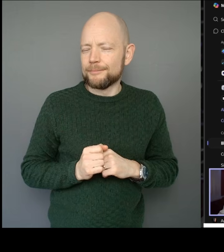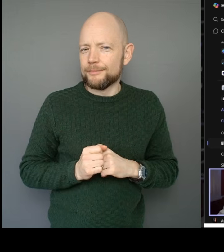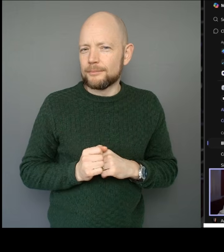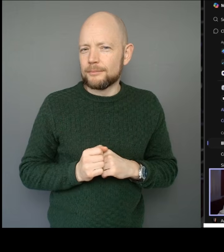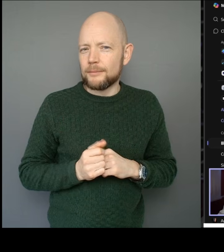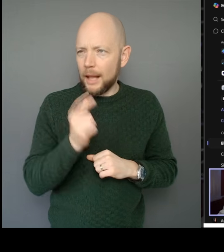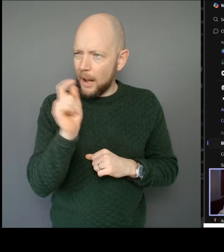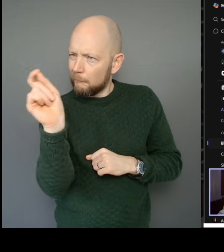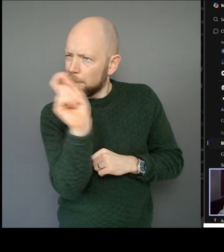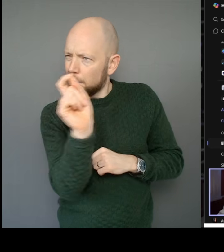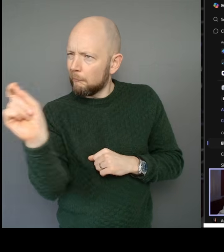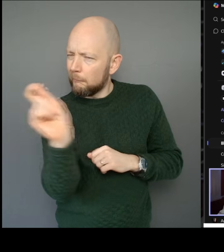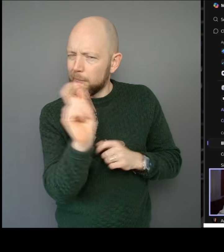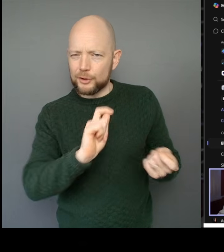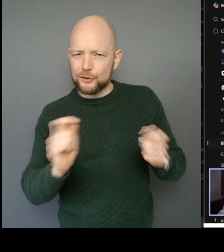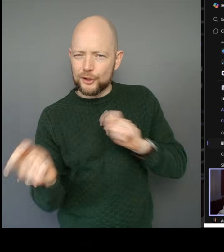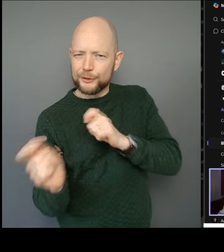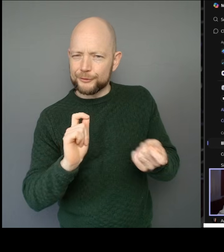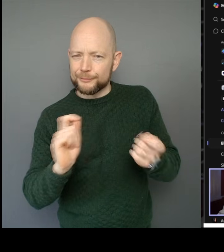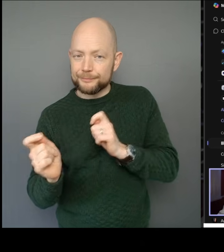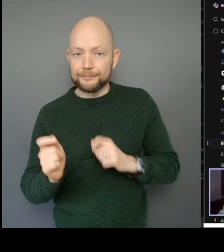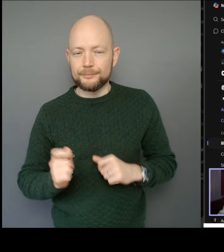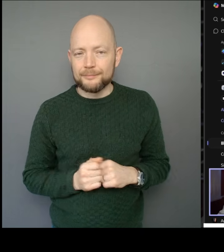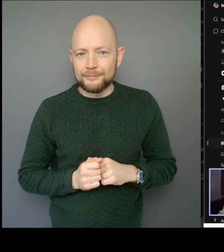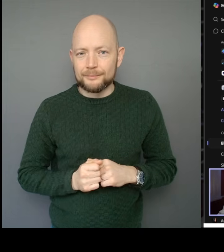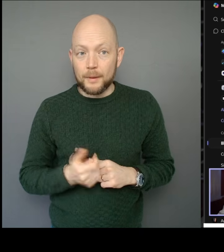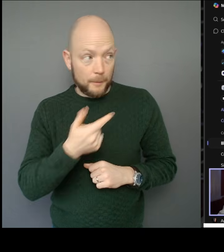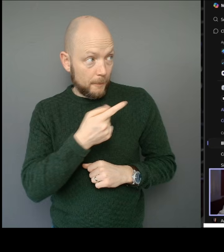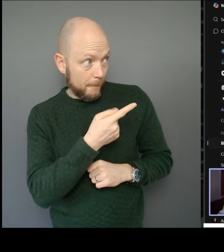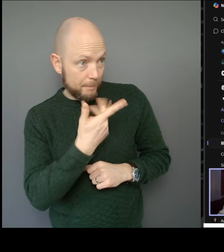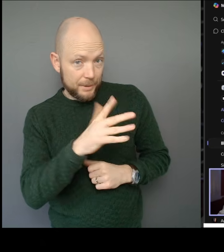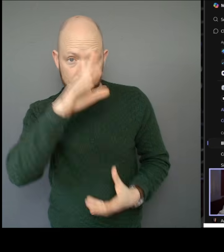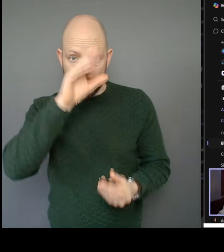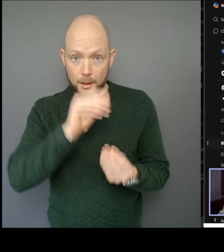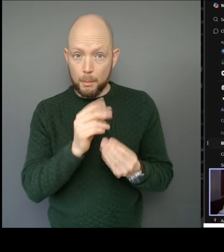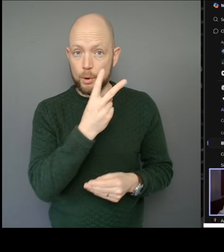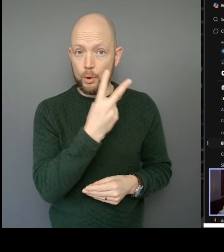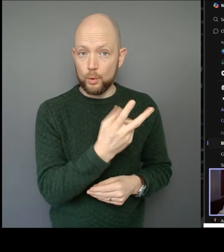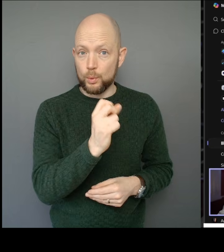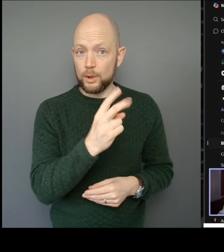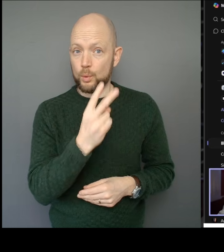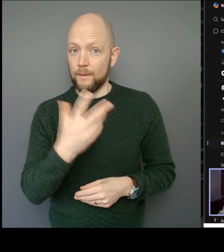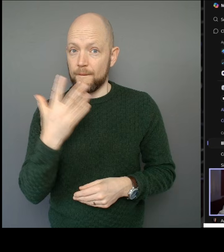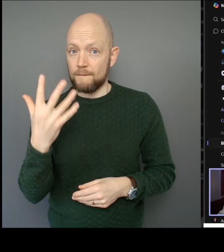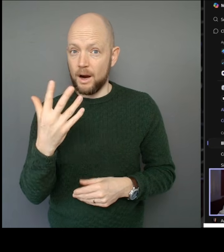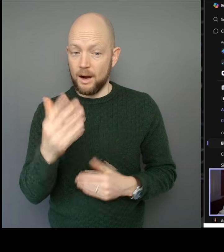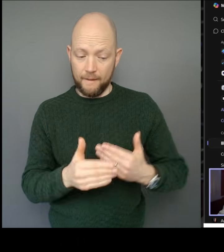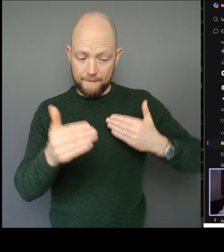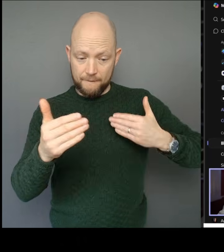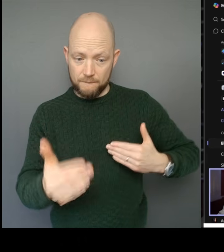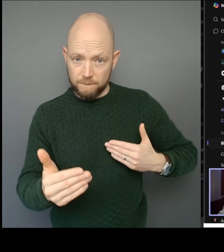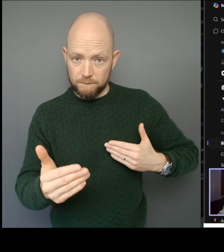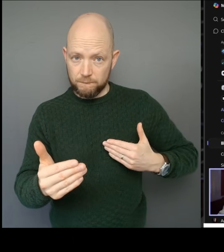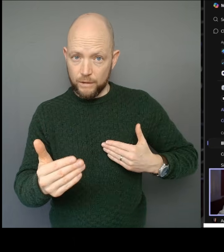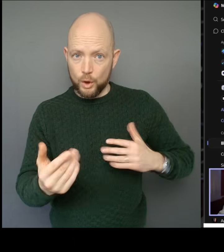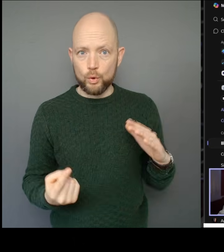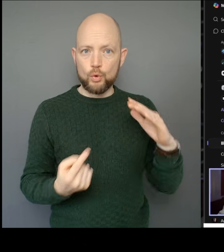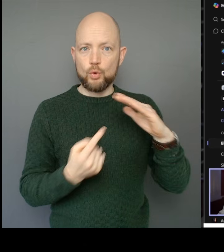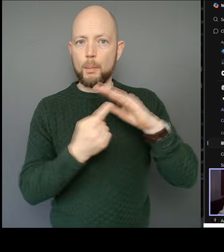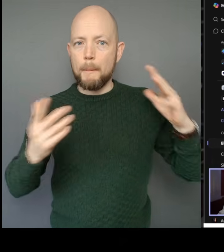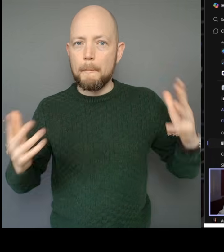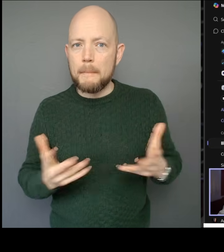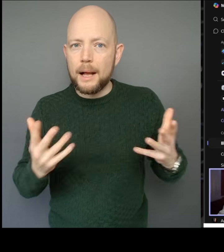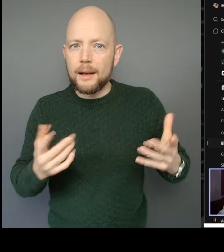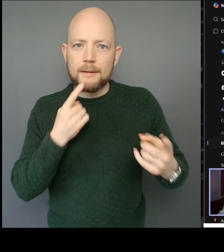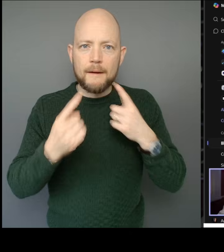this. And it basically gave me a summary of the 2025 main players. There's statistics for each of these different